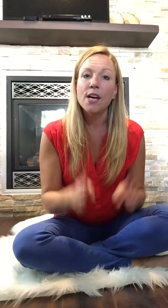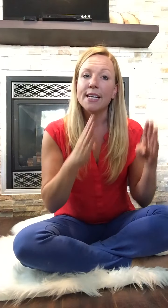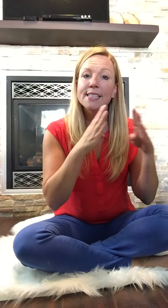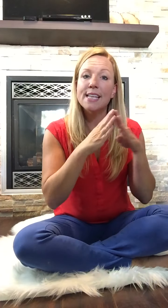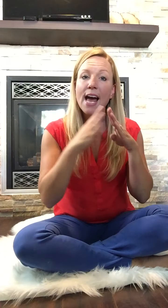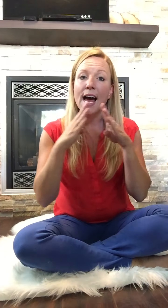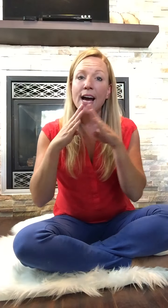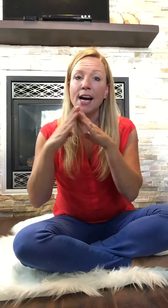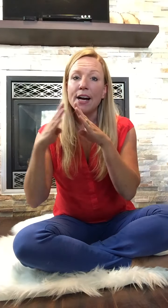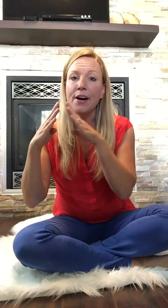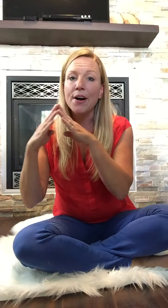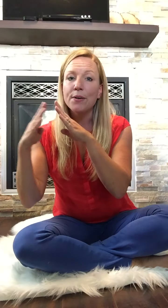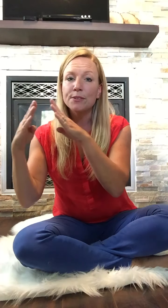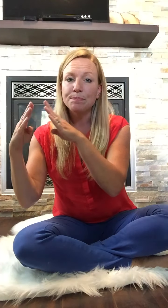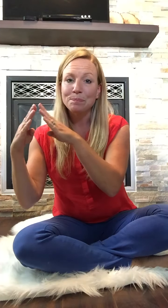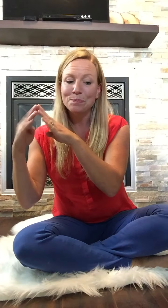the town.